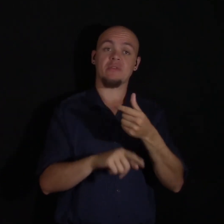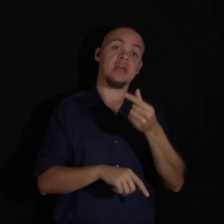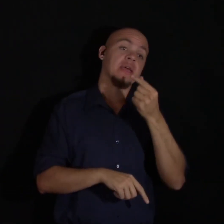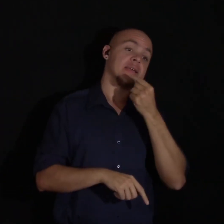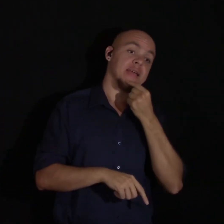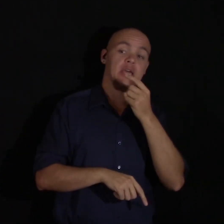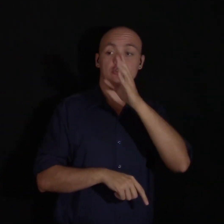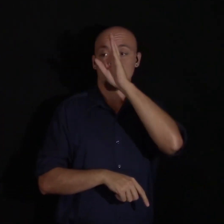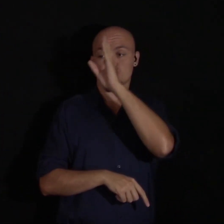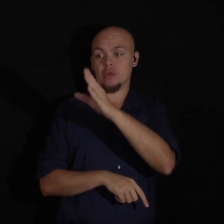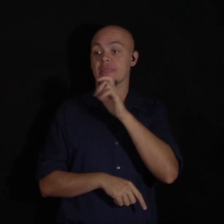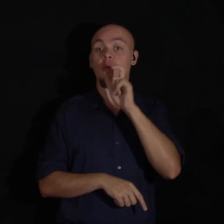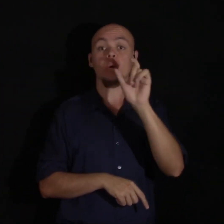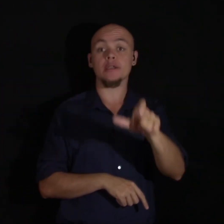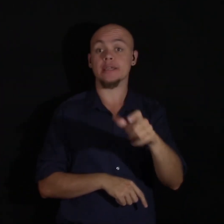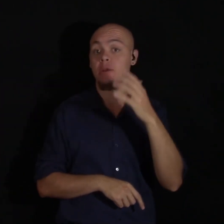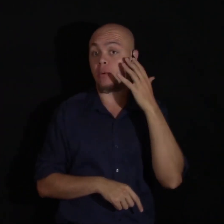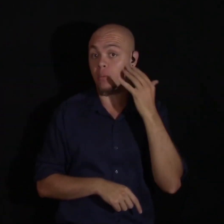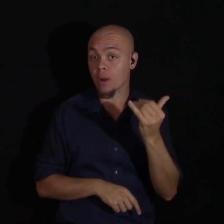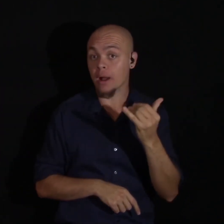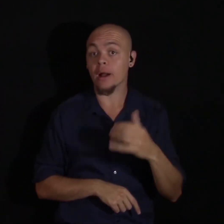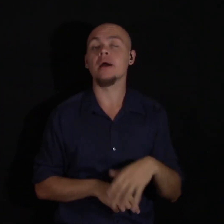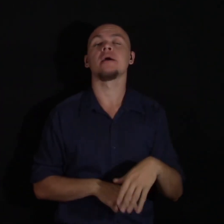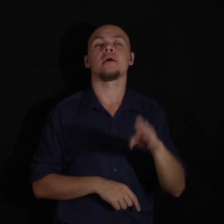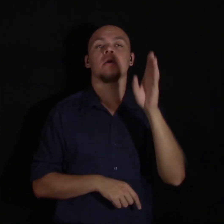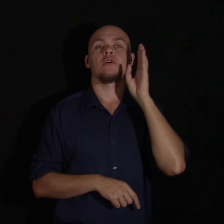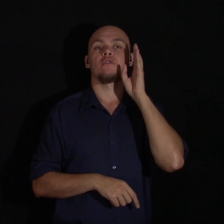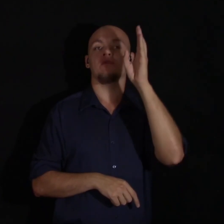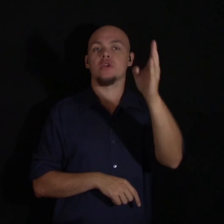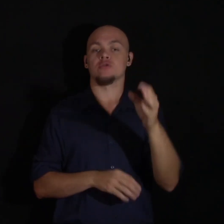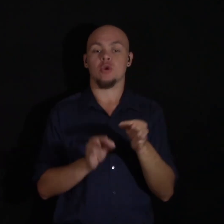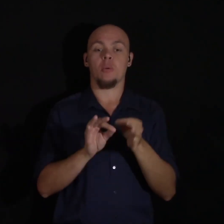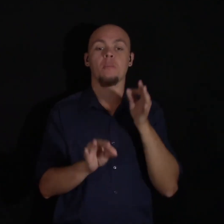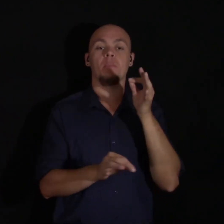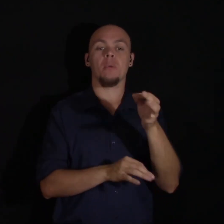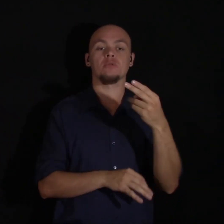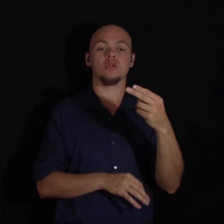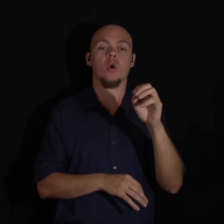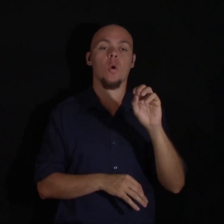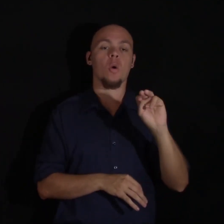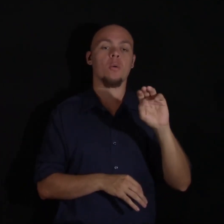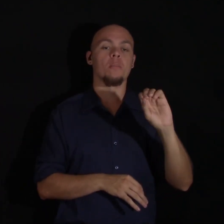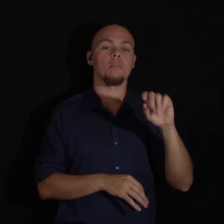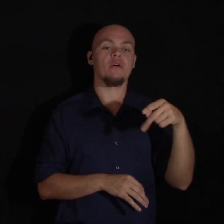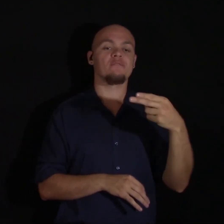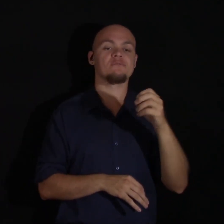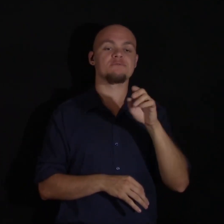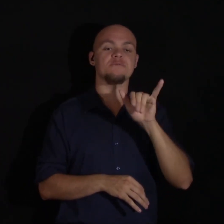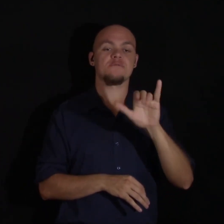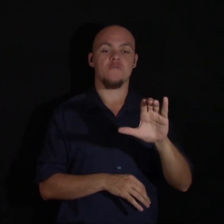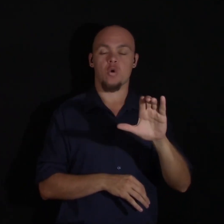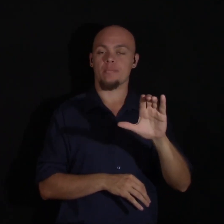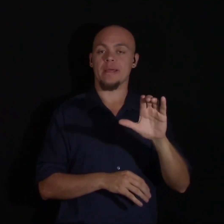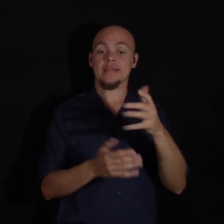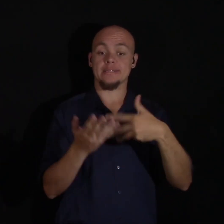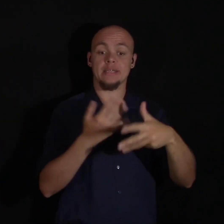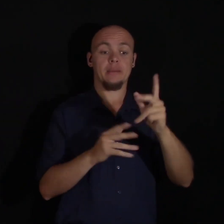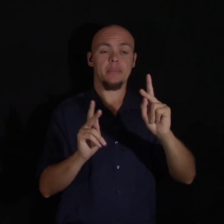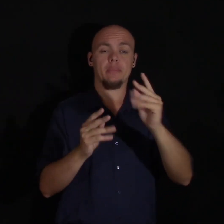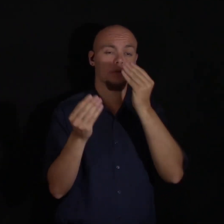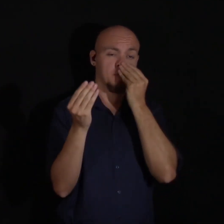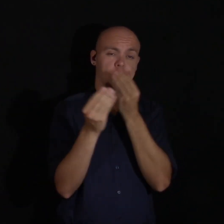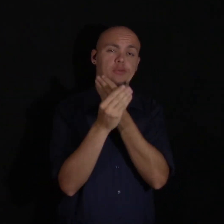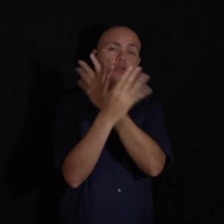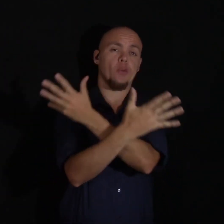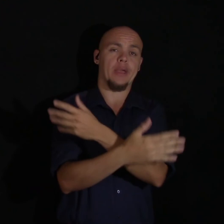straight, because in a future post-homophobic society, no one will really care. It